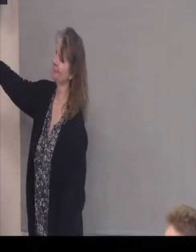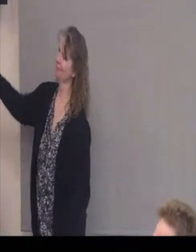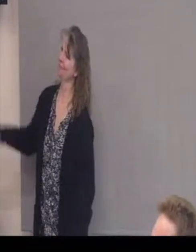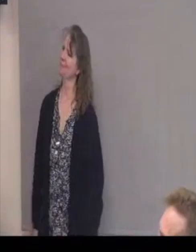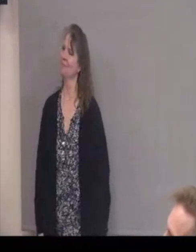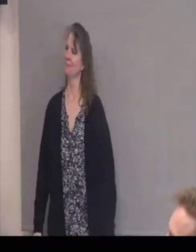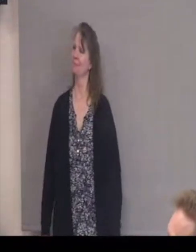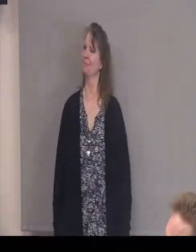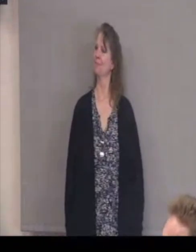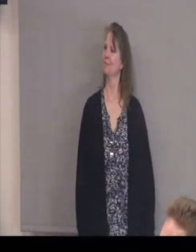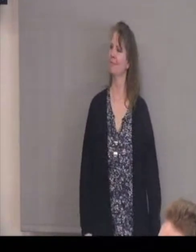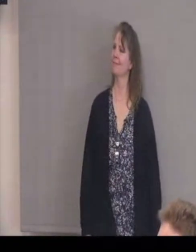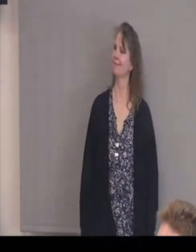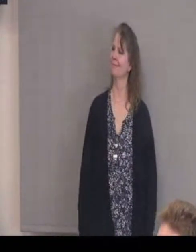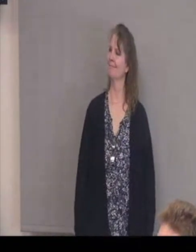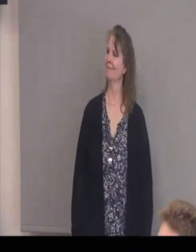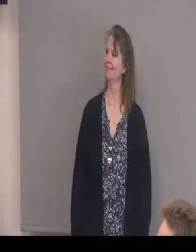line.